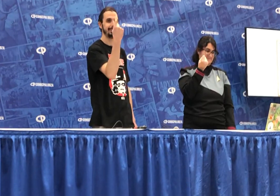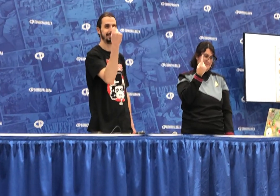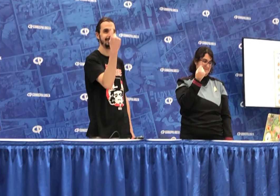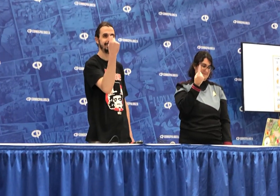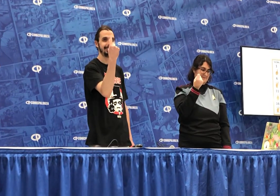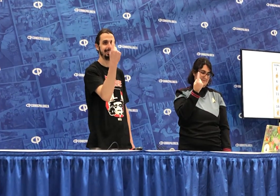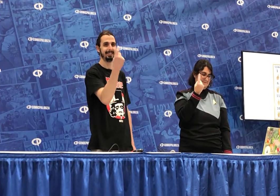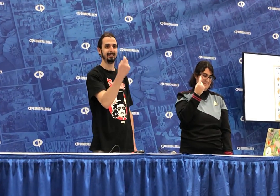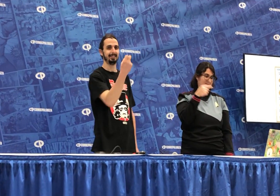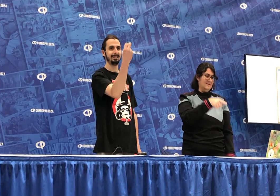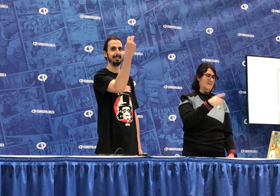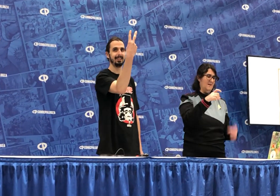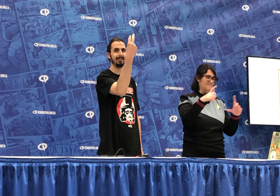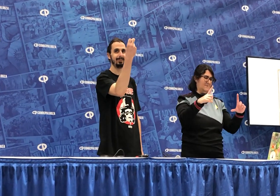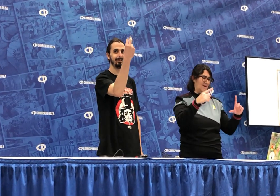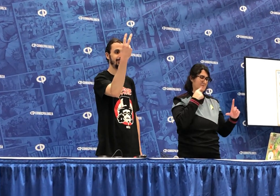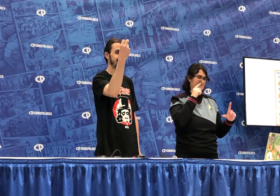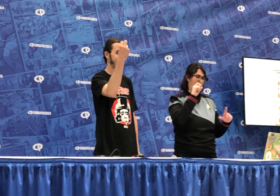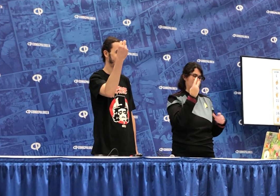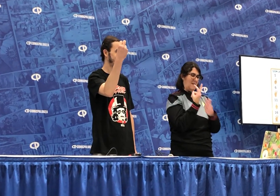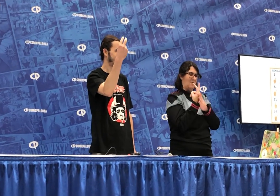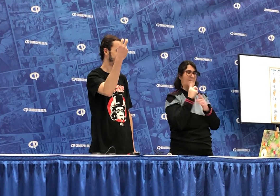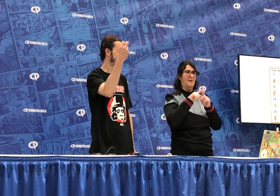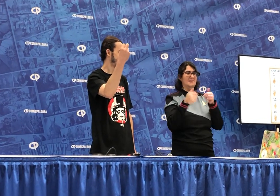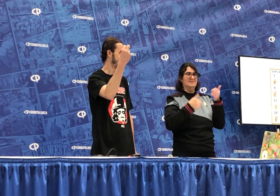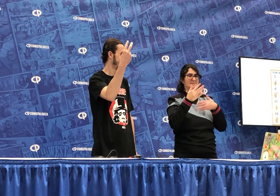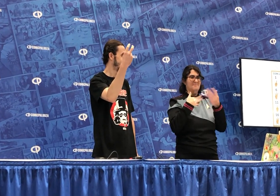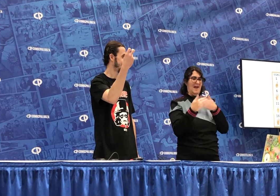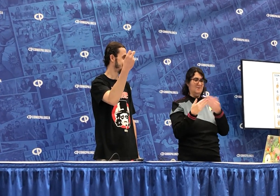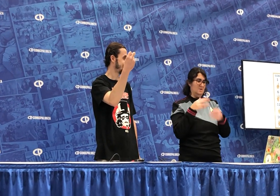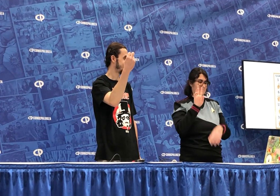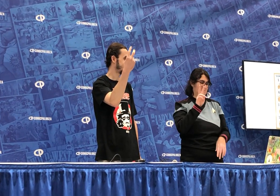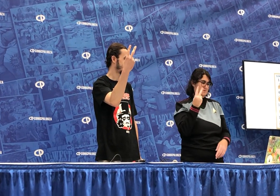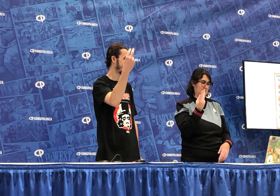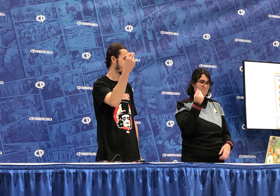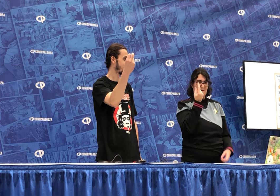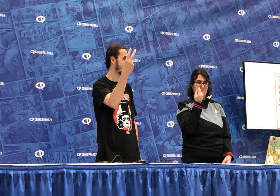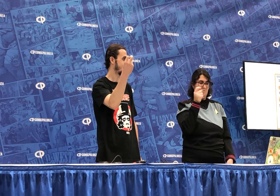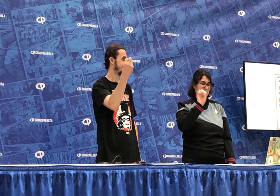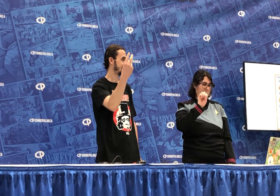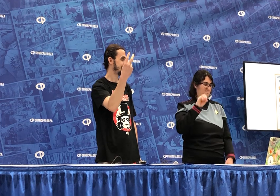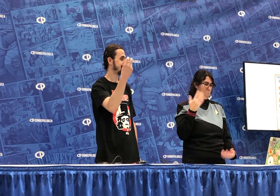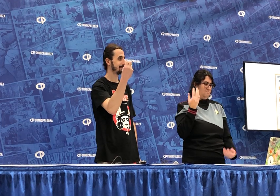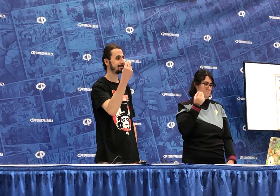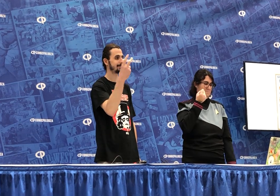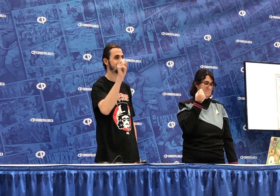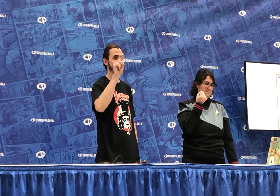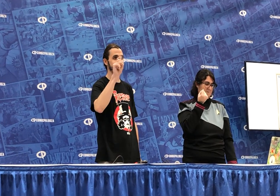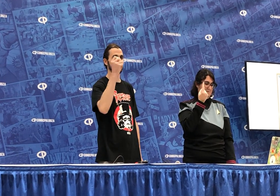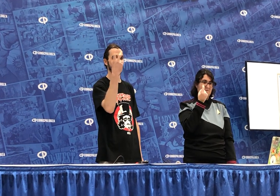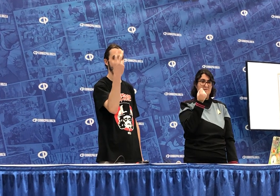11, 12. Actually, it doesn't matter if you're facing forward or backwards. Either way is